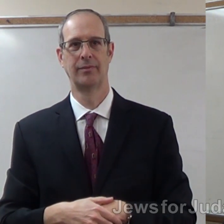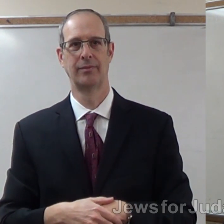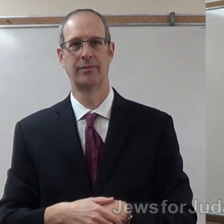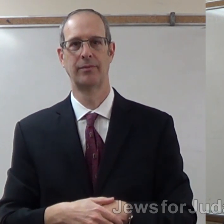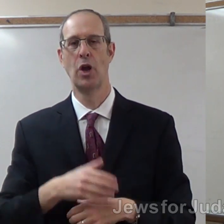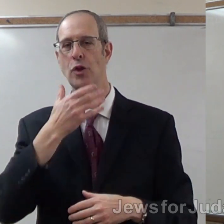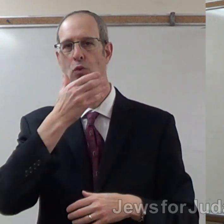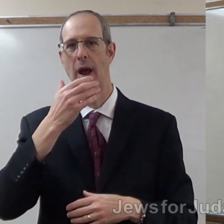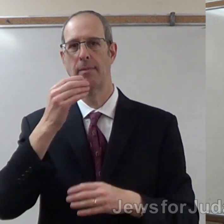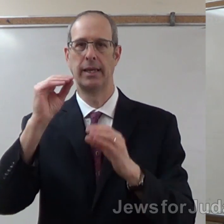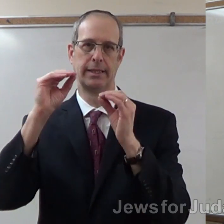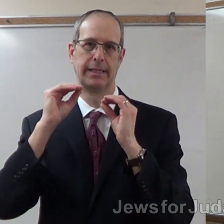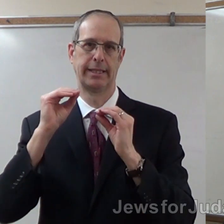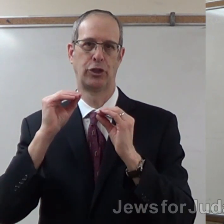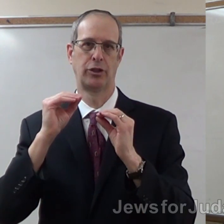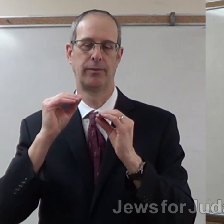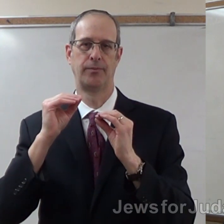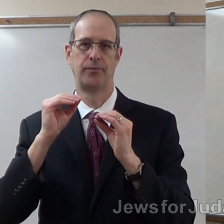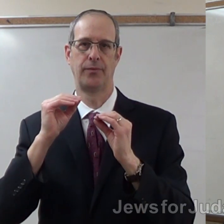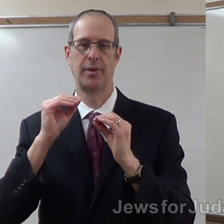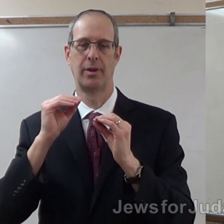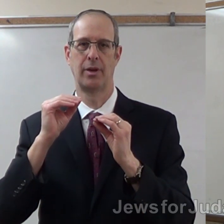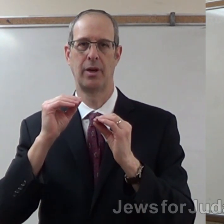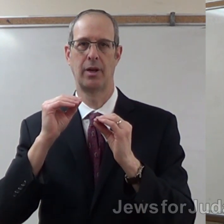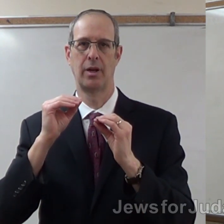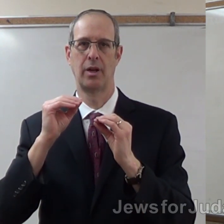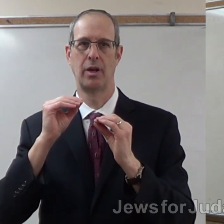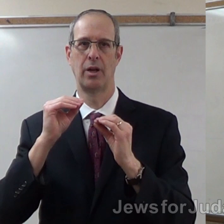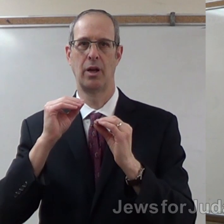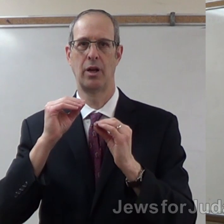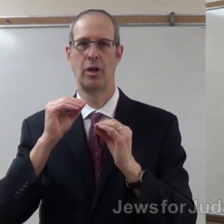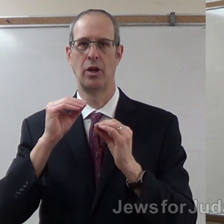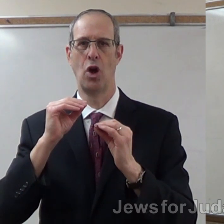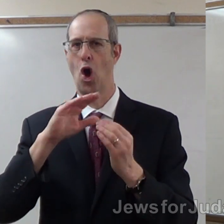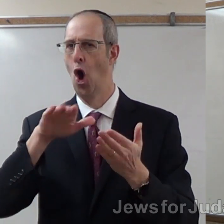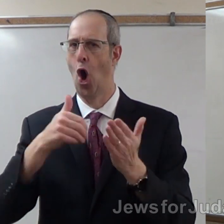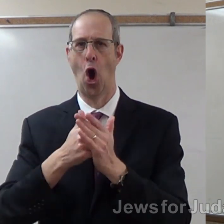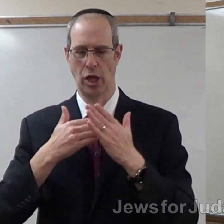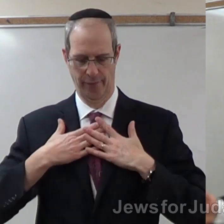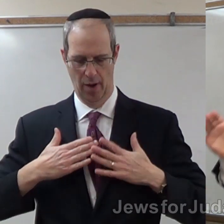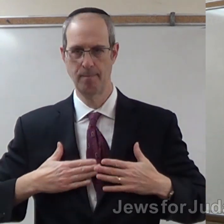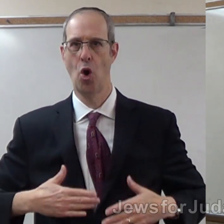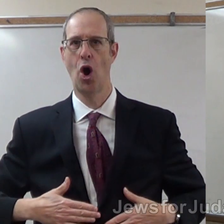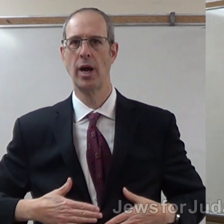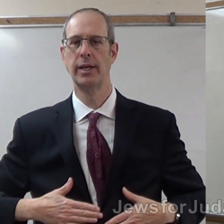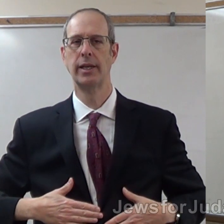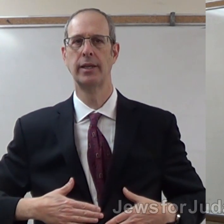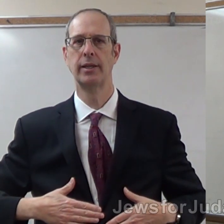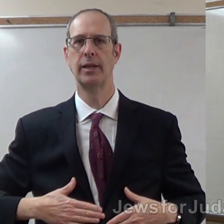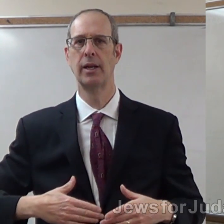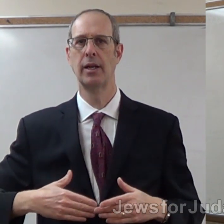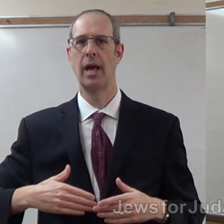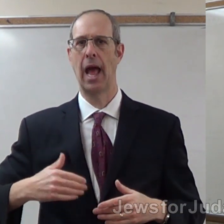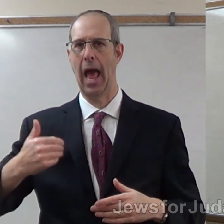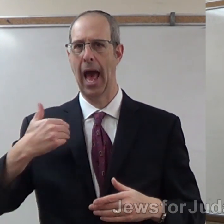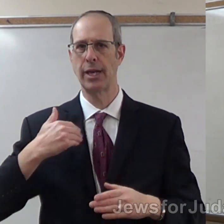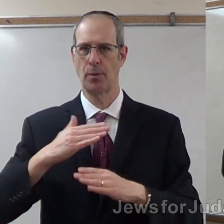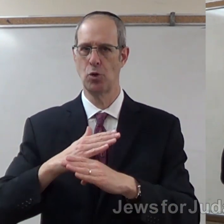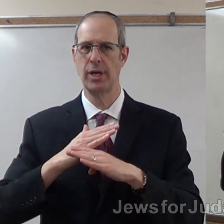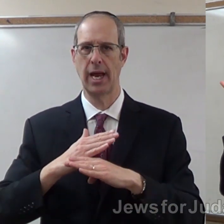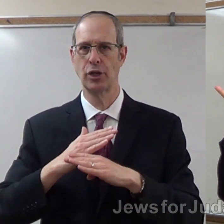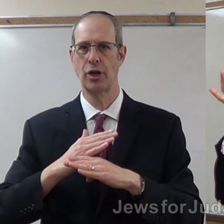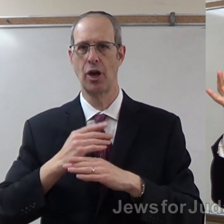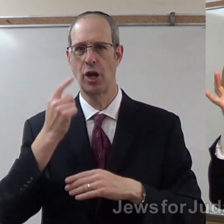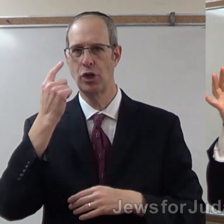The rabbis teach that every part of our body has something that protects it.